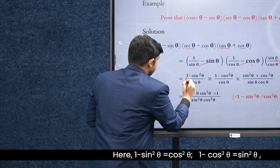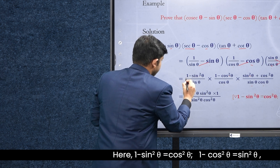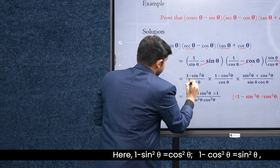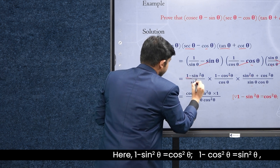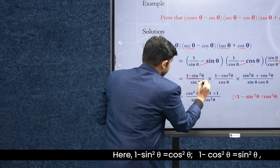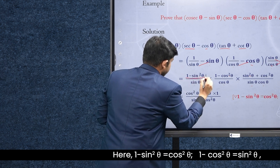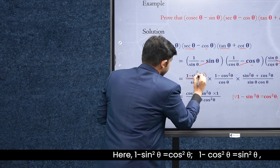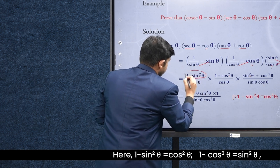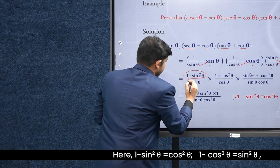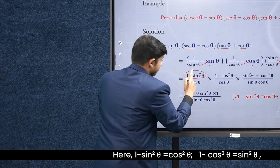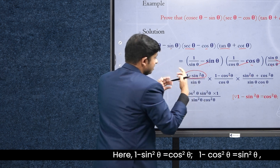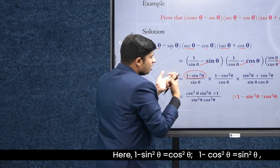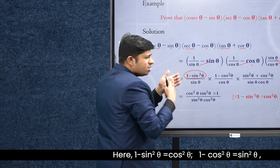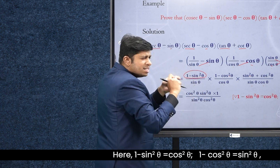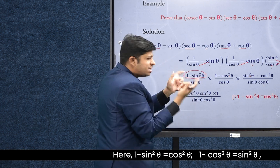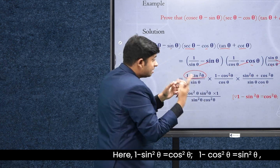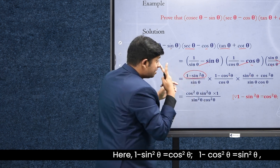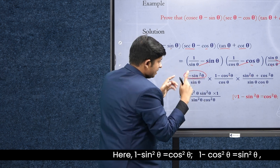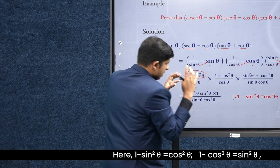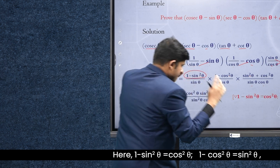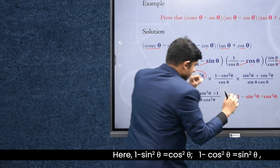Here 1 minus sin square theta is equal to cos square theta,